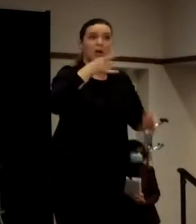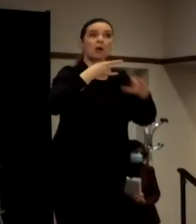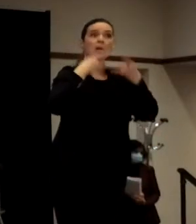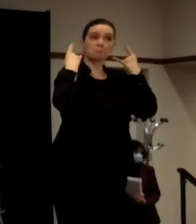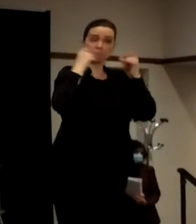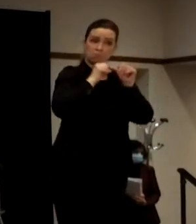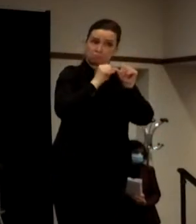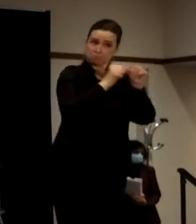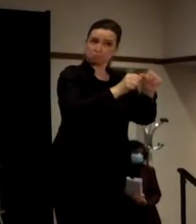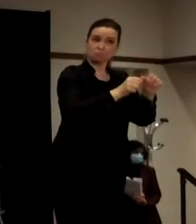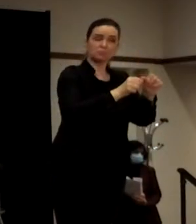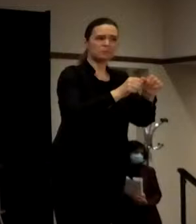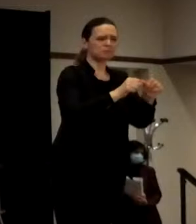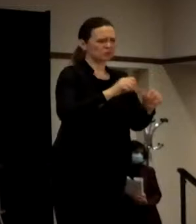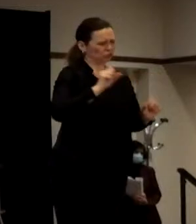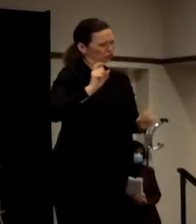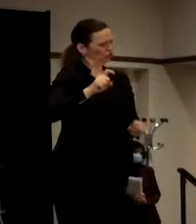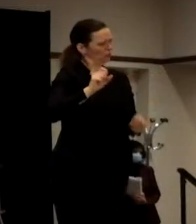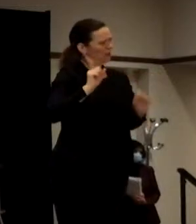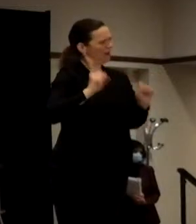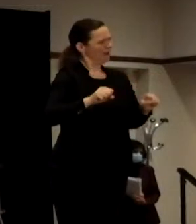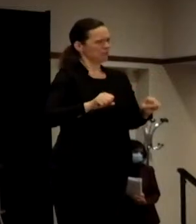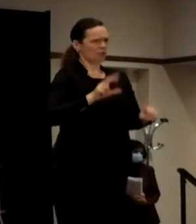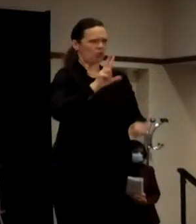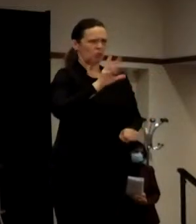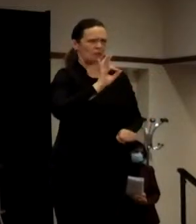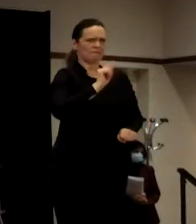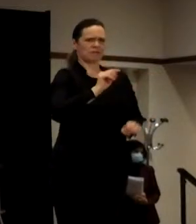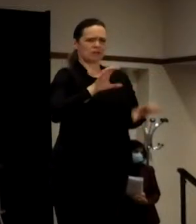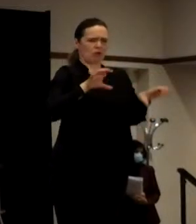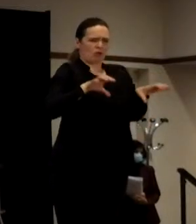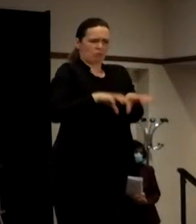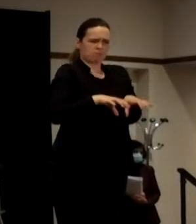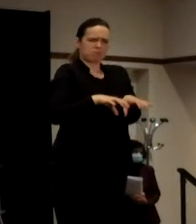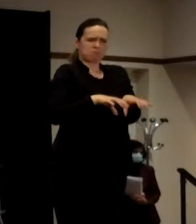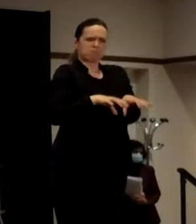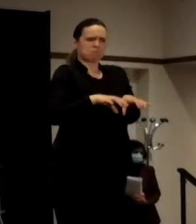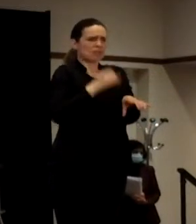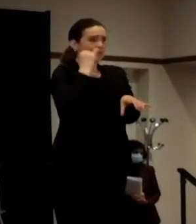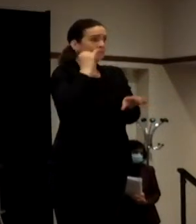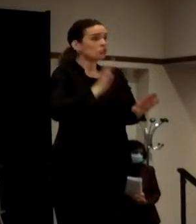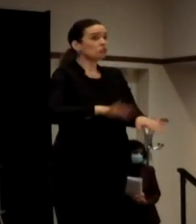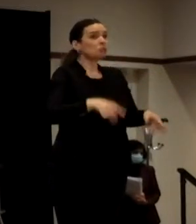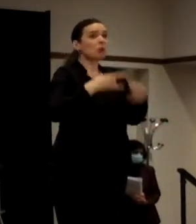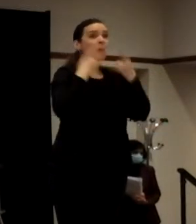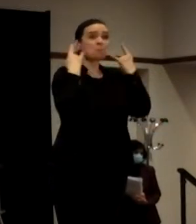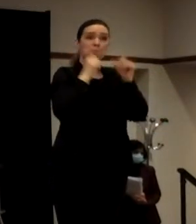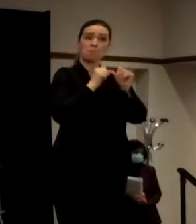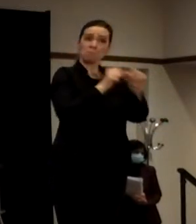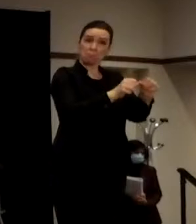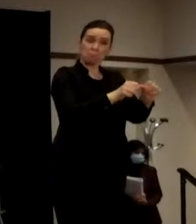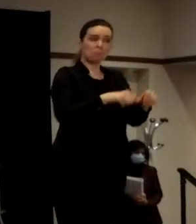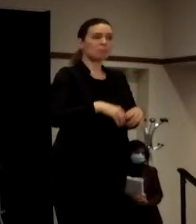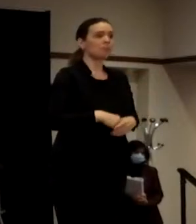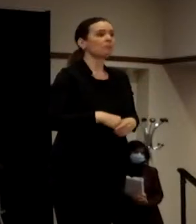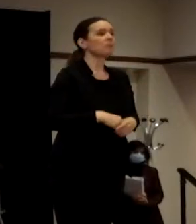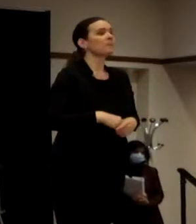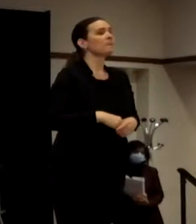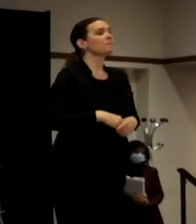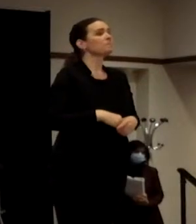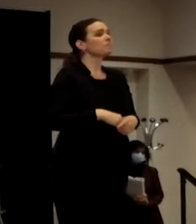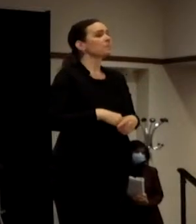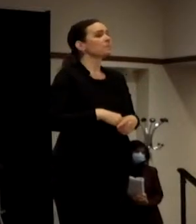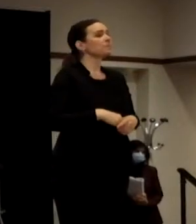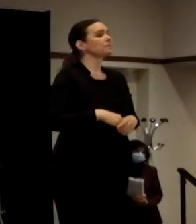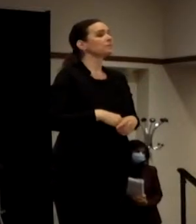the time, if you were 6 feet apart, the child did not have to wear a mask. We changed that later on, and we worked with districts to make sure all the